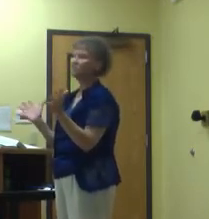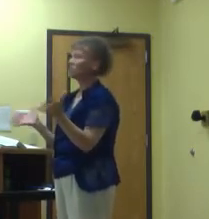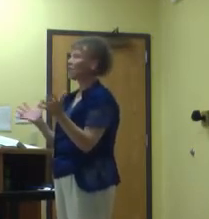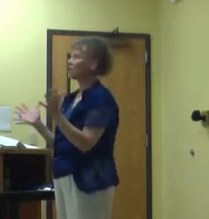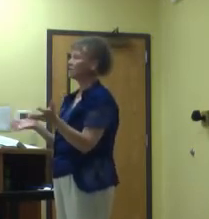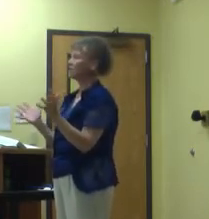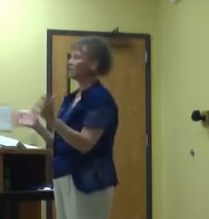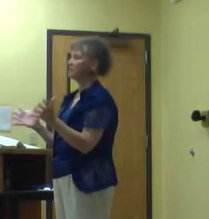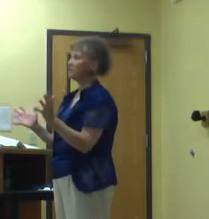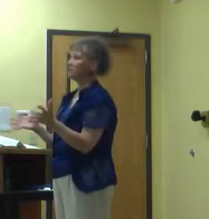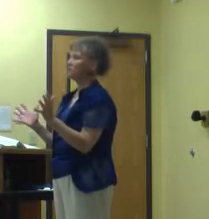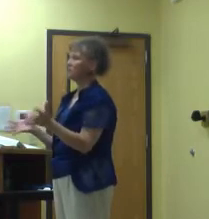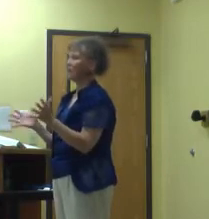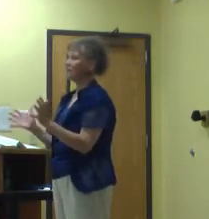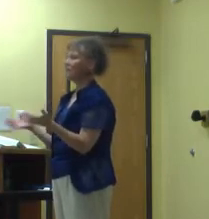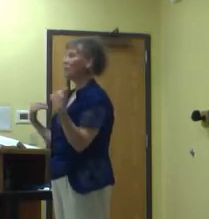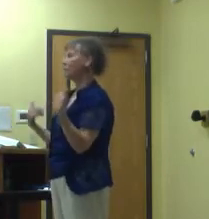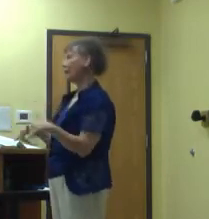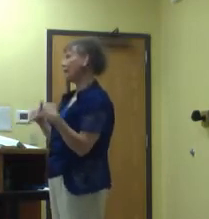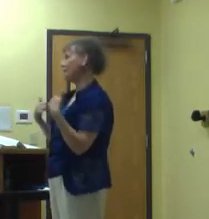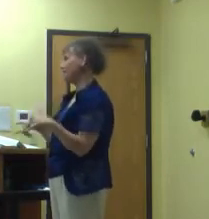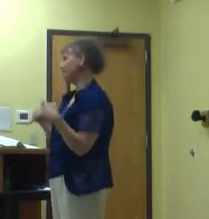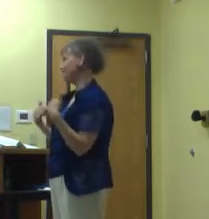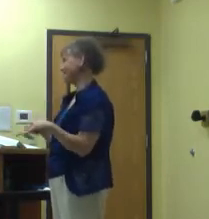Chat. Chat. Play.